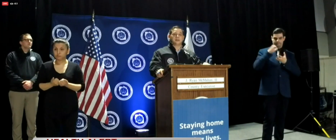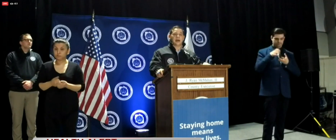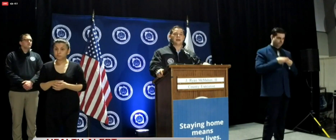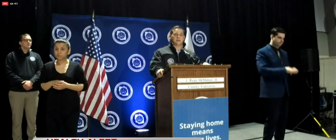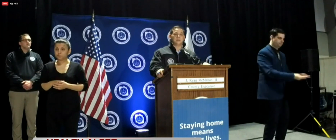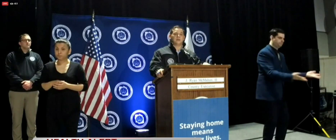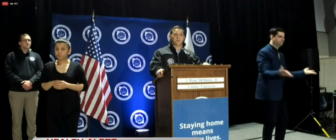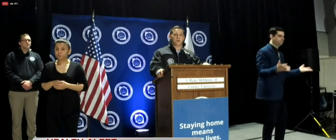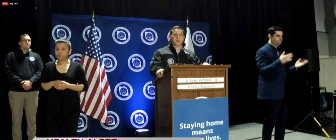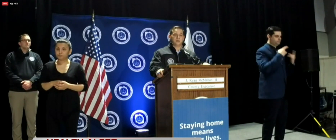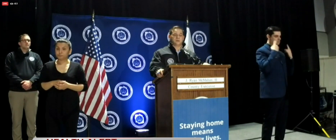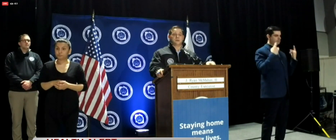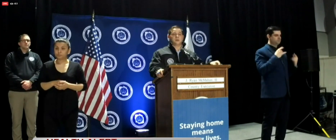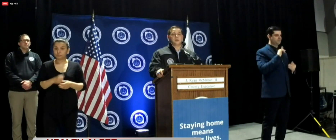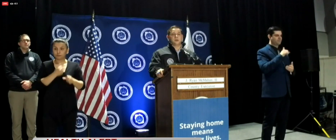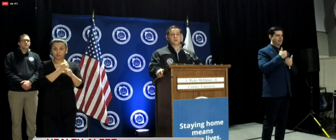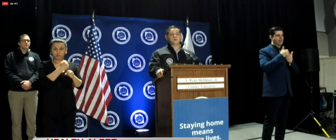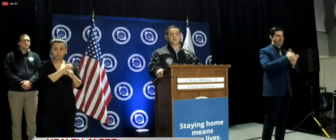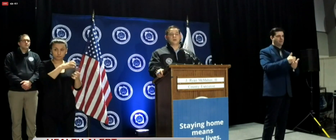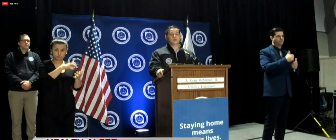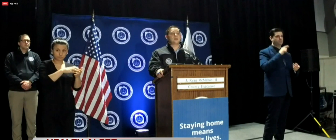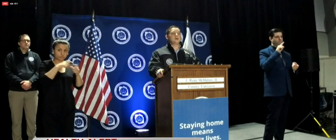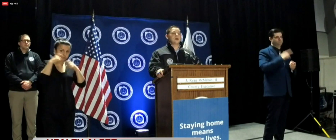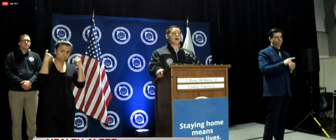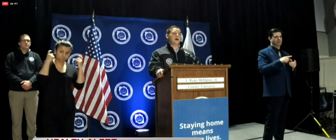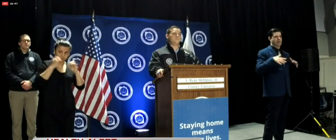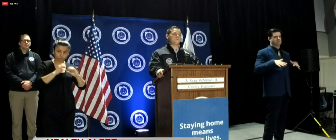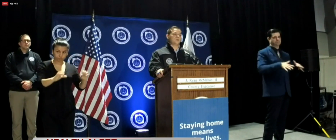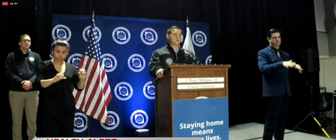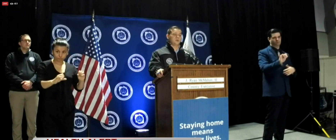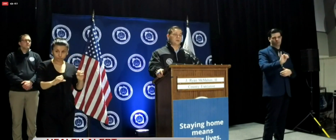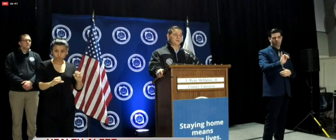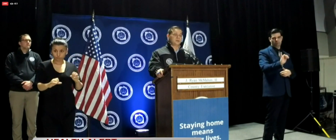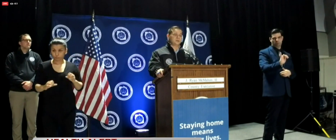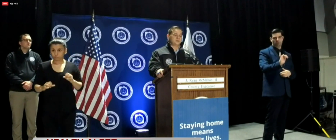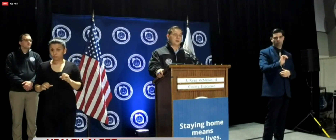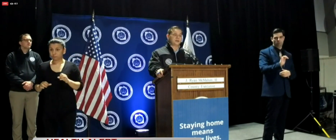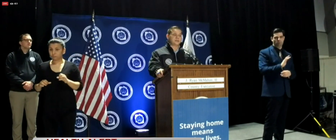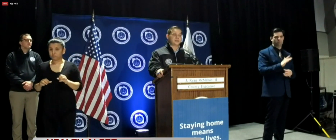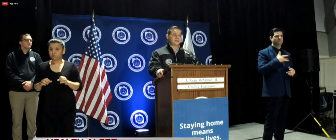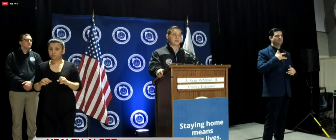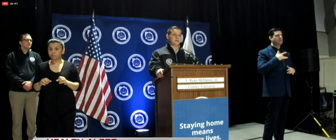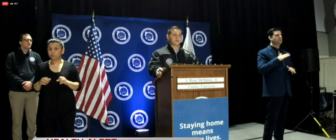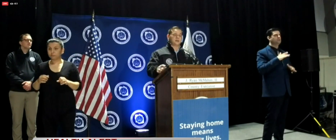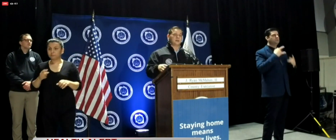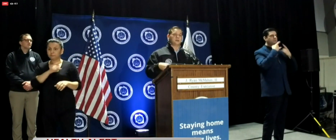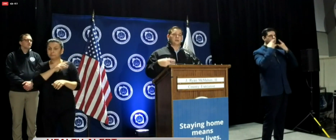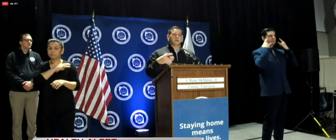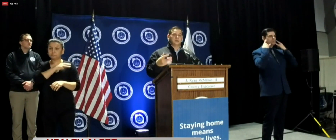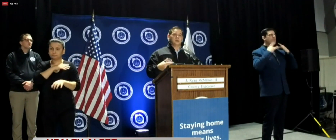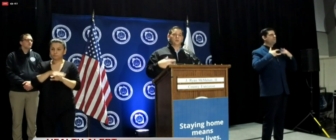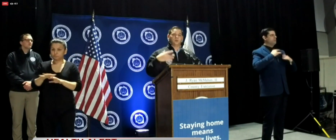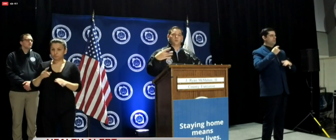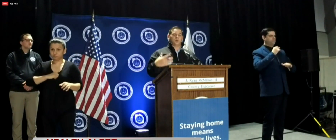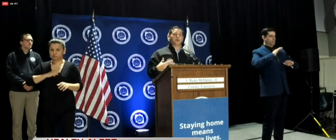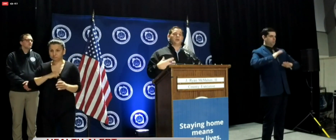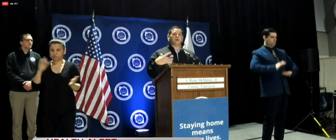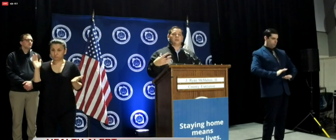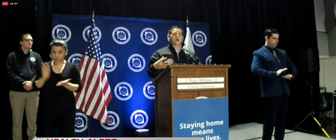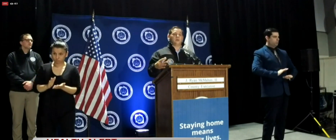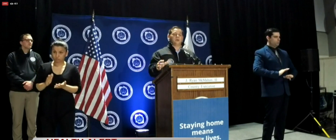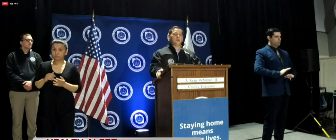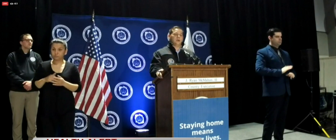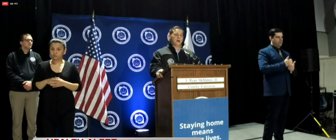with the anxiety with everybody else in the community. So there's various things that are still, we're